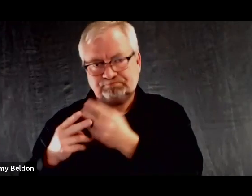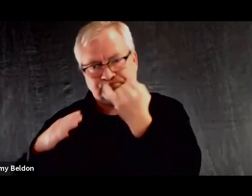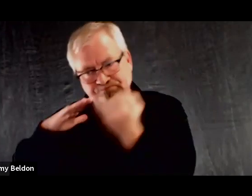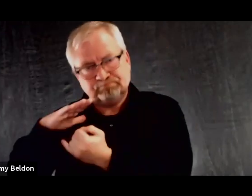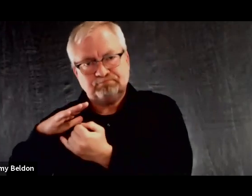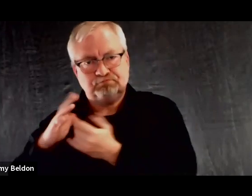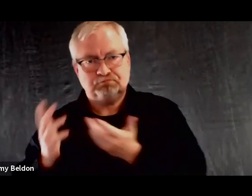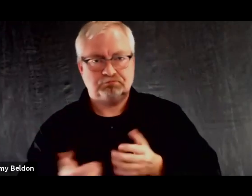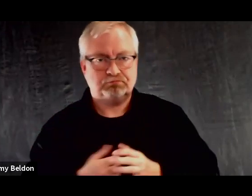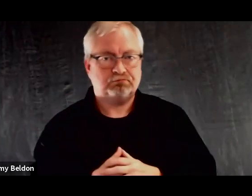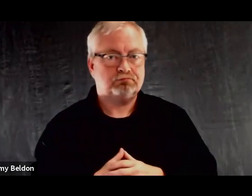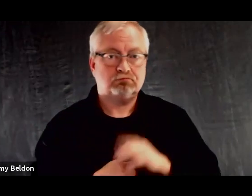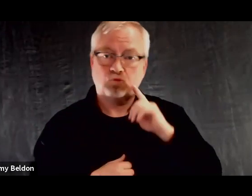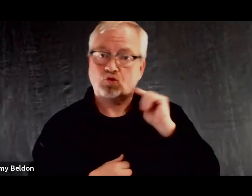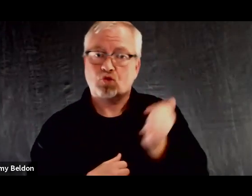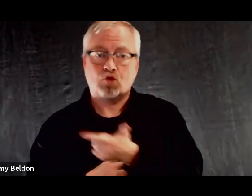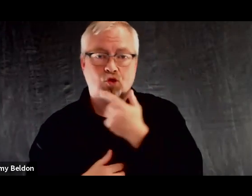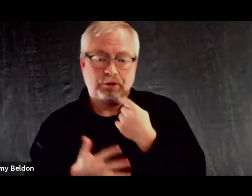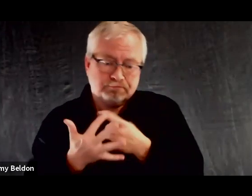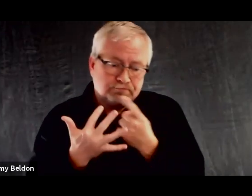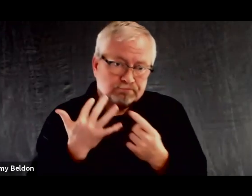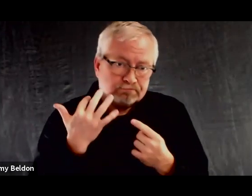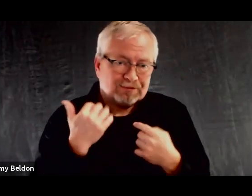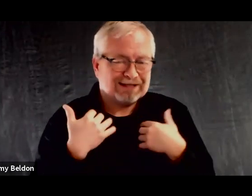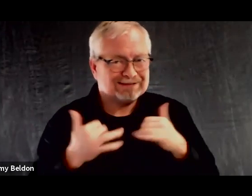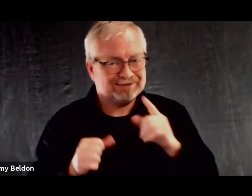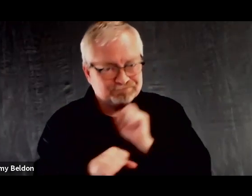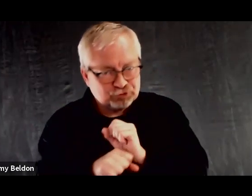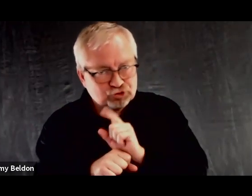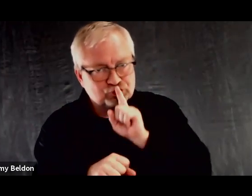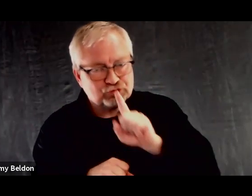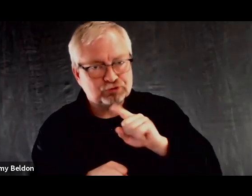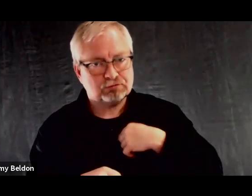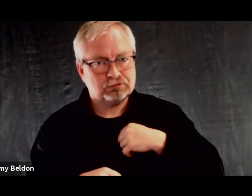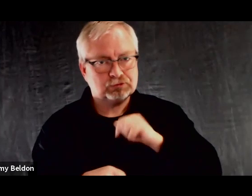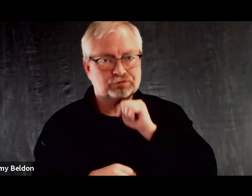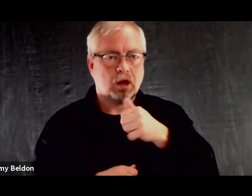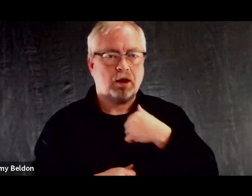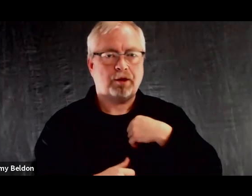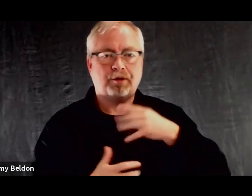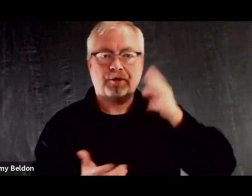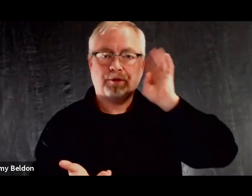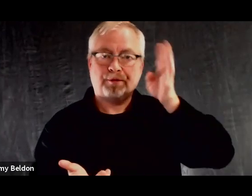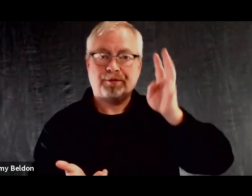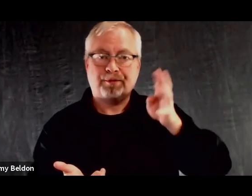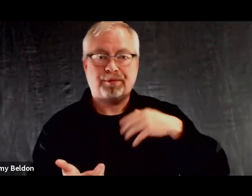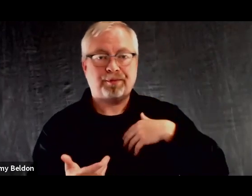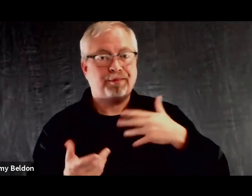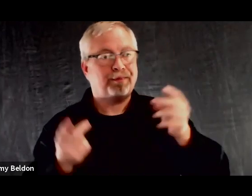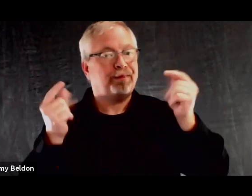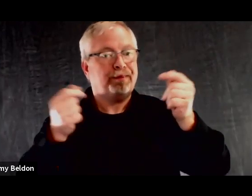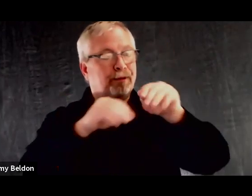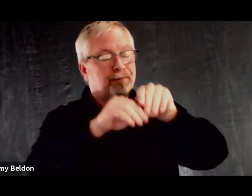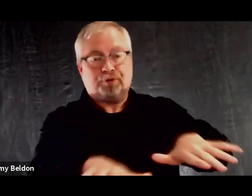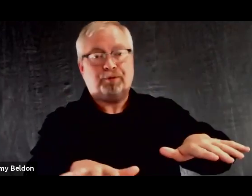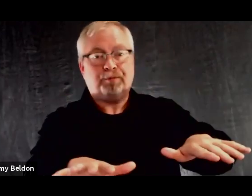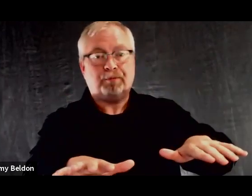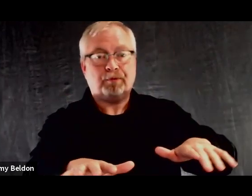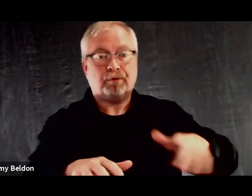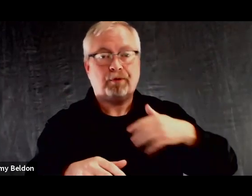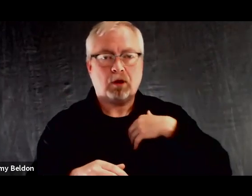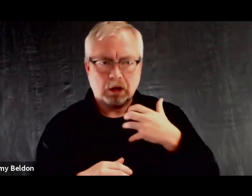the things that we need to do to make sure that we're not seeing rapid spread in a workplace. That is something we work